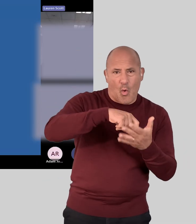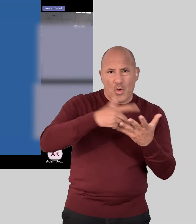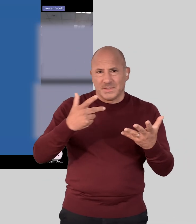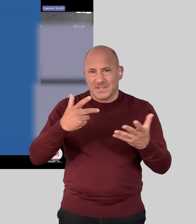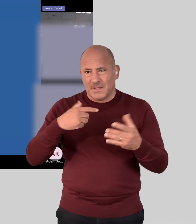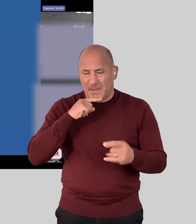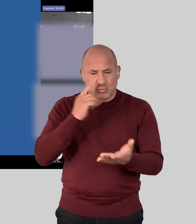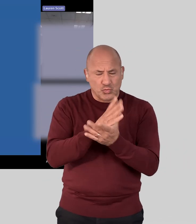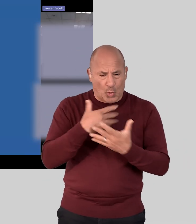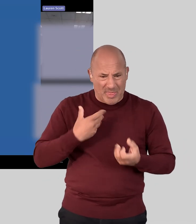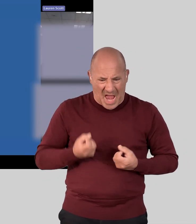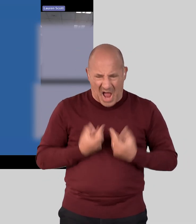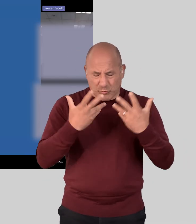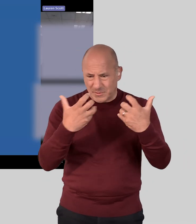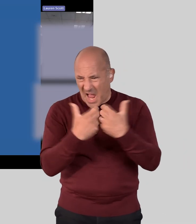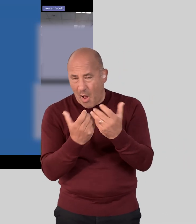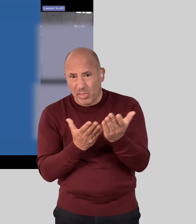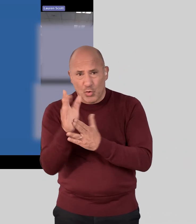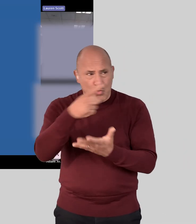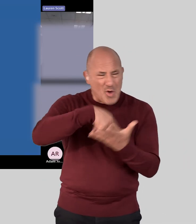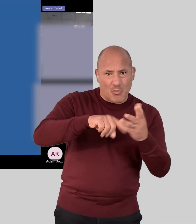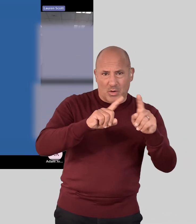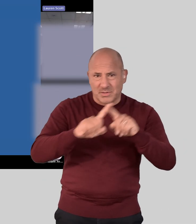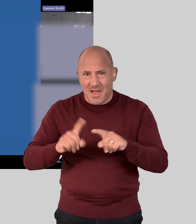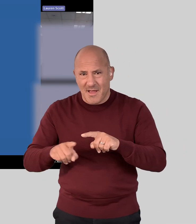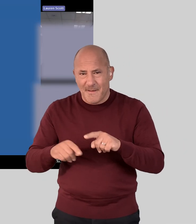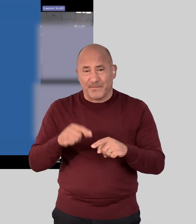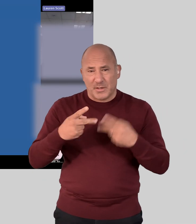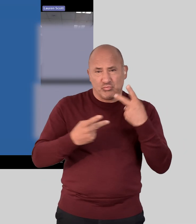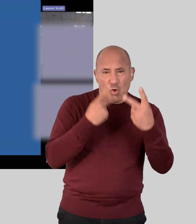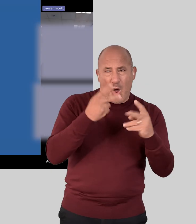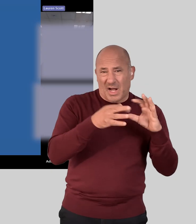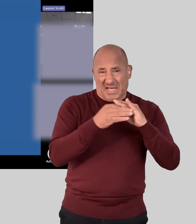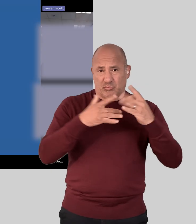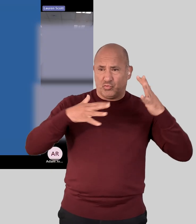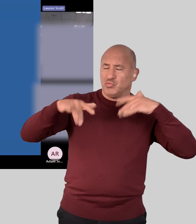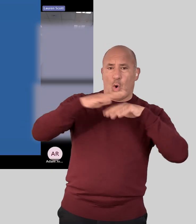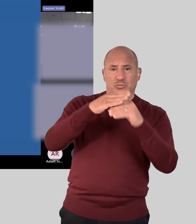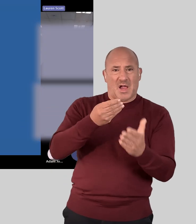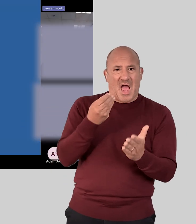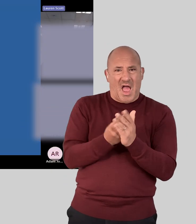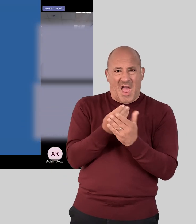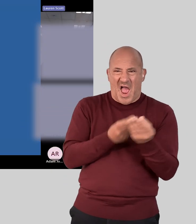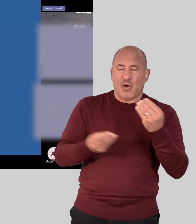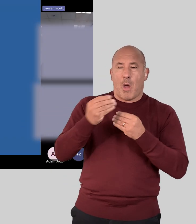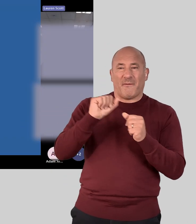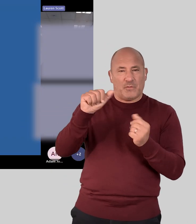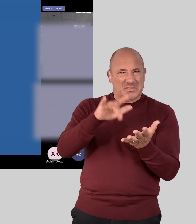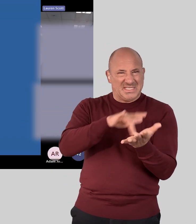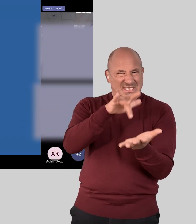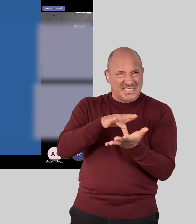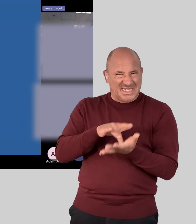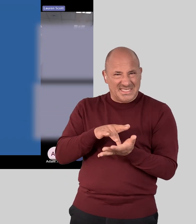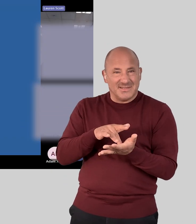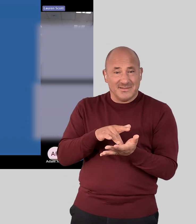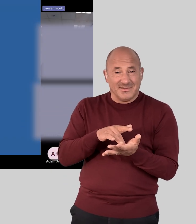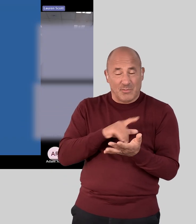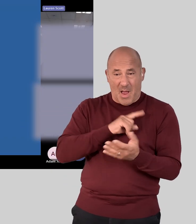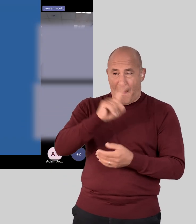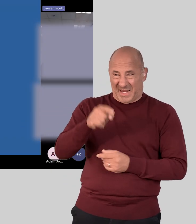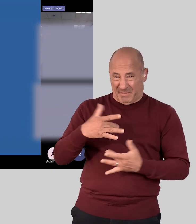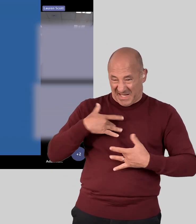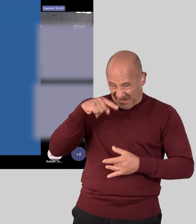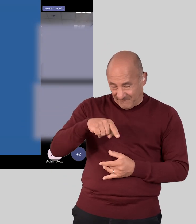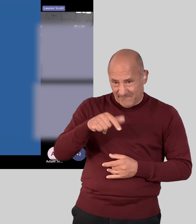the records and speaking about the truth. Its lyrics reflected the social and economic conditions of the inner cities